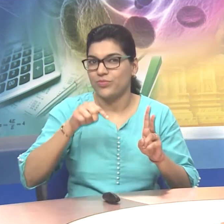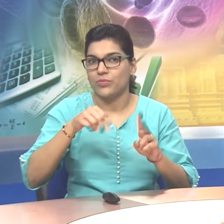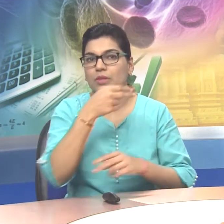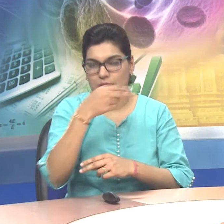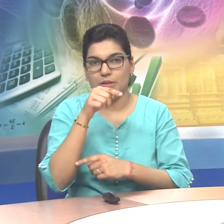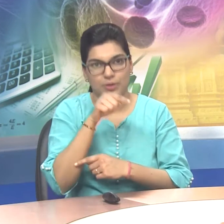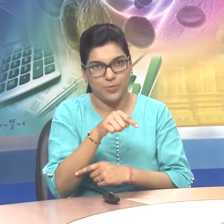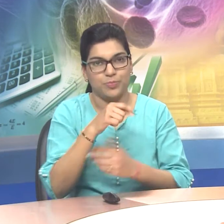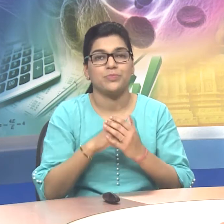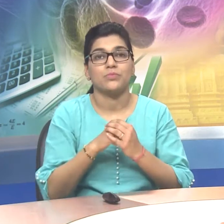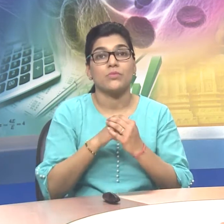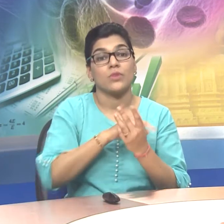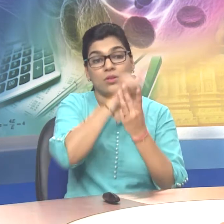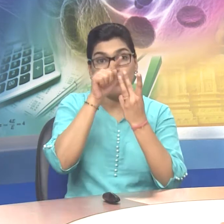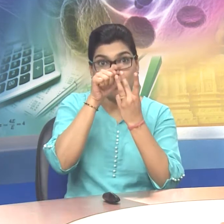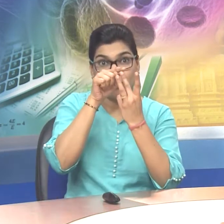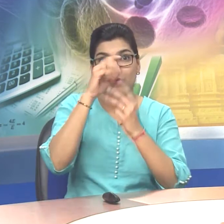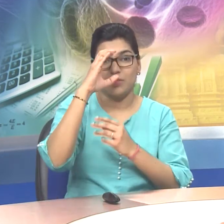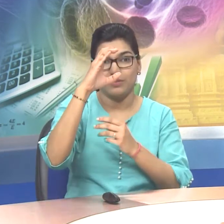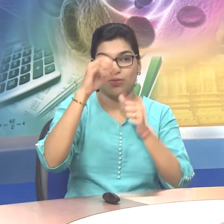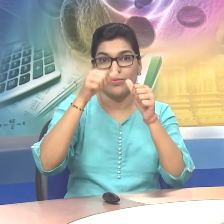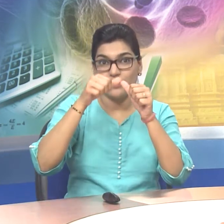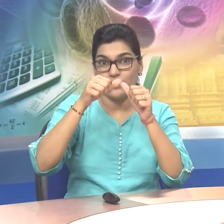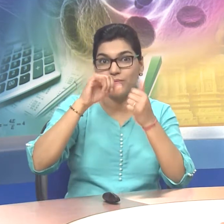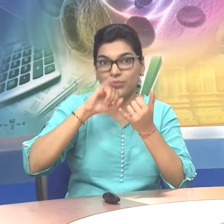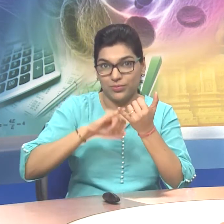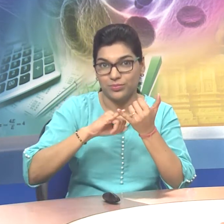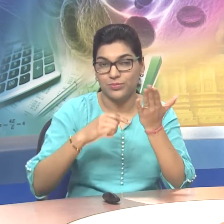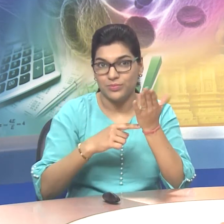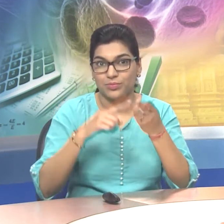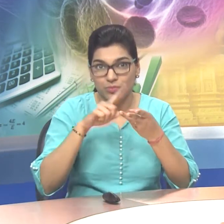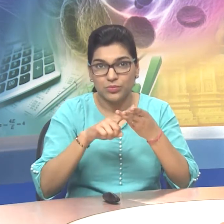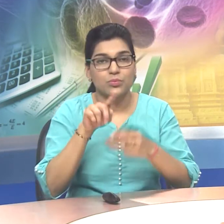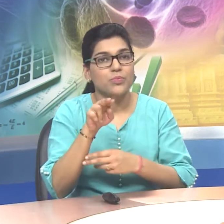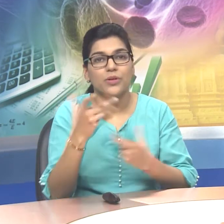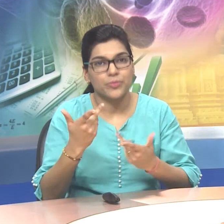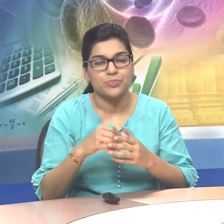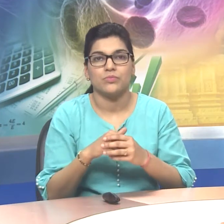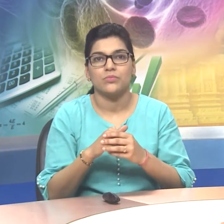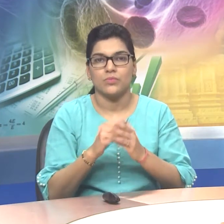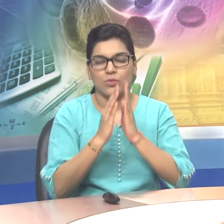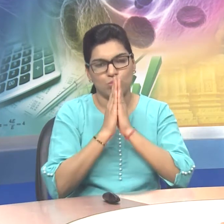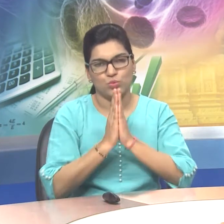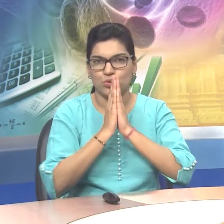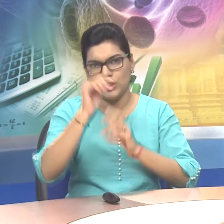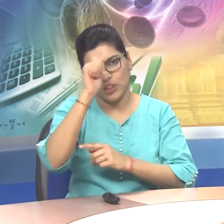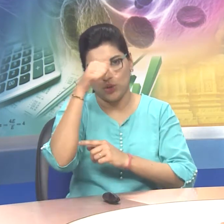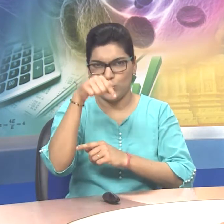culture, same Hindu, Muslim, etc. And the caste is used for SC,